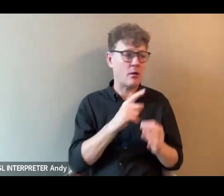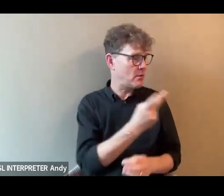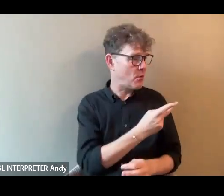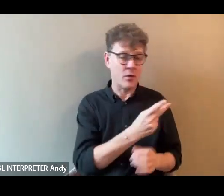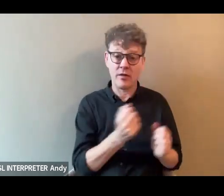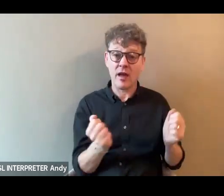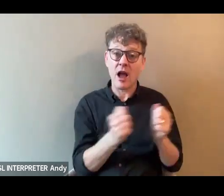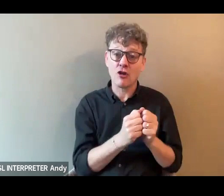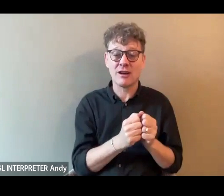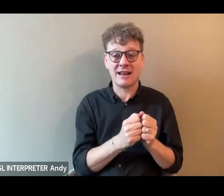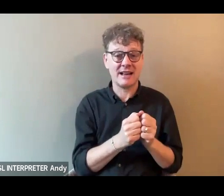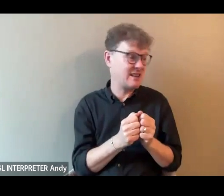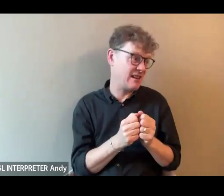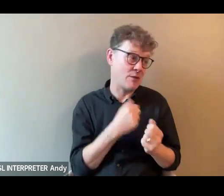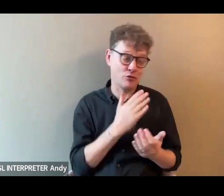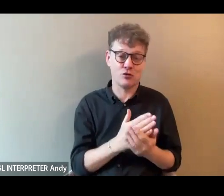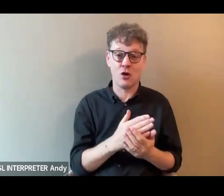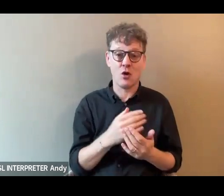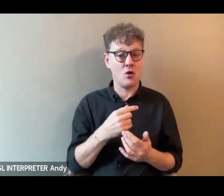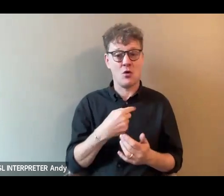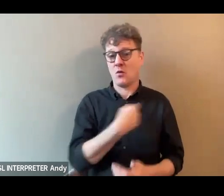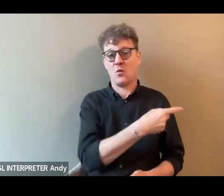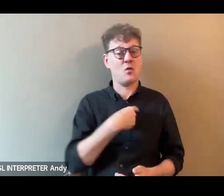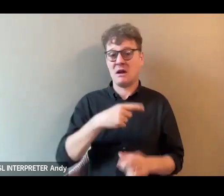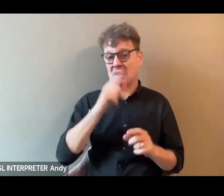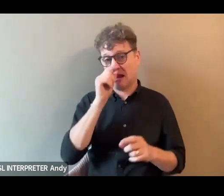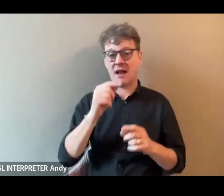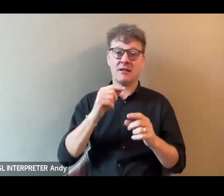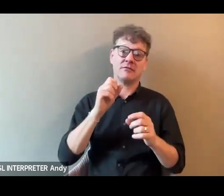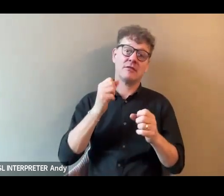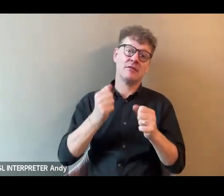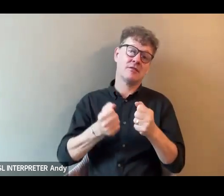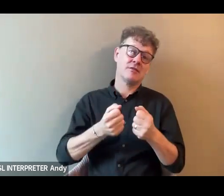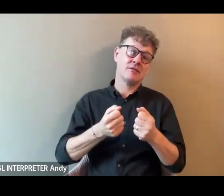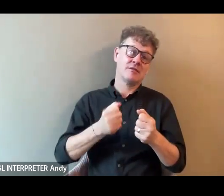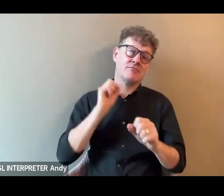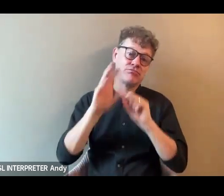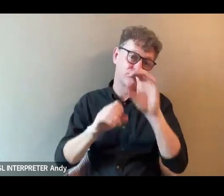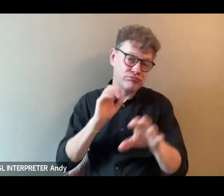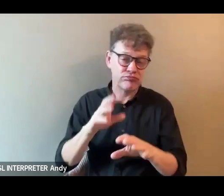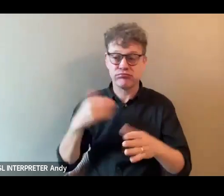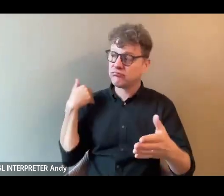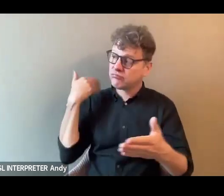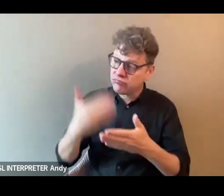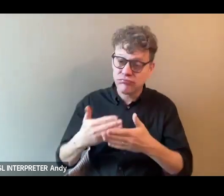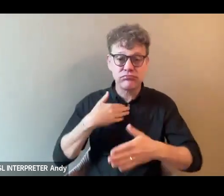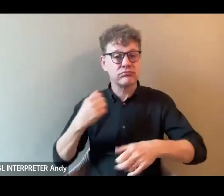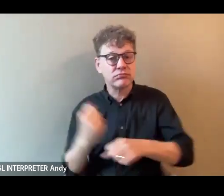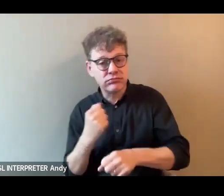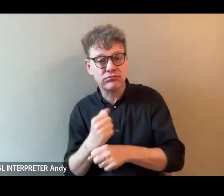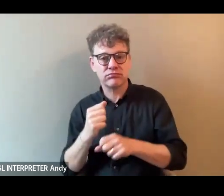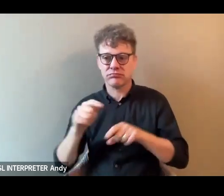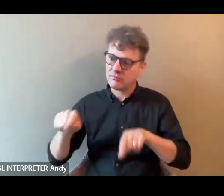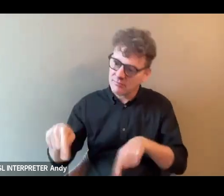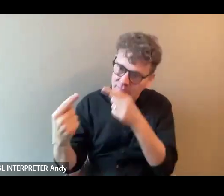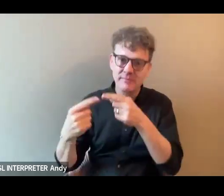speak at great length about what we've done and what we've tackled, and what we're also thinking about are things that need to be further